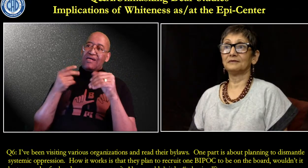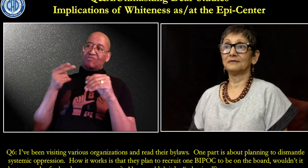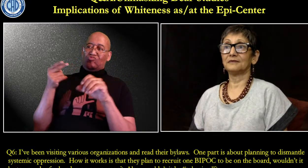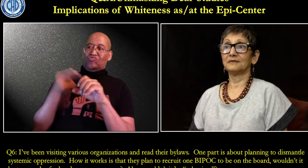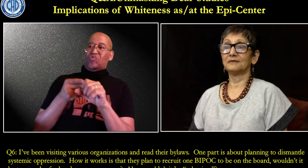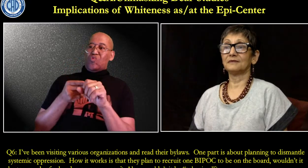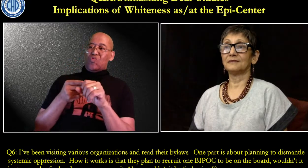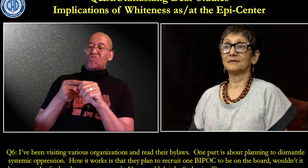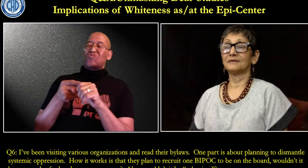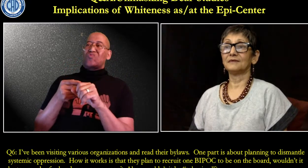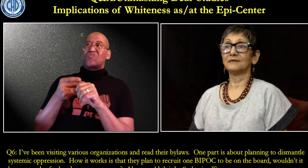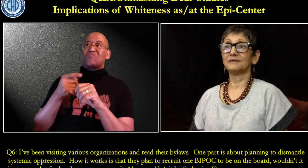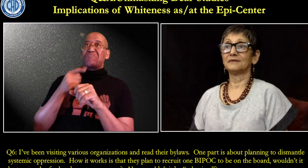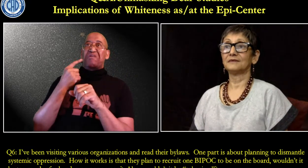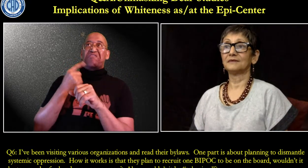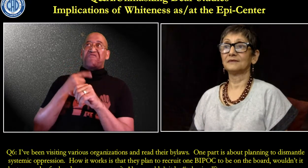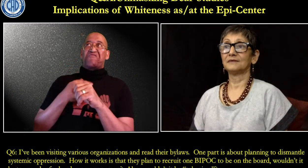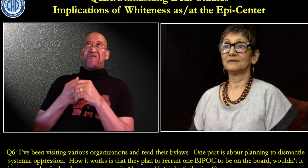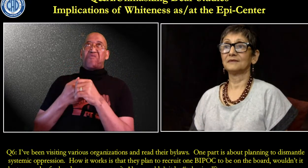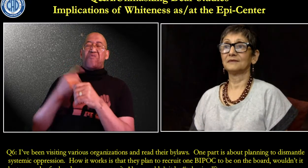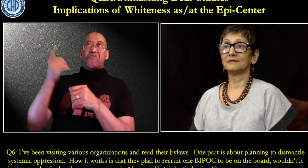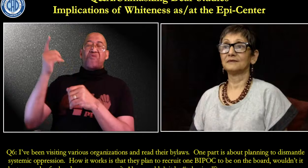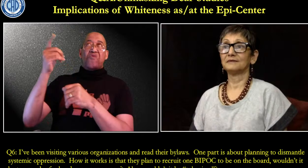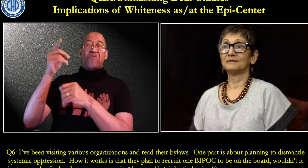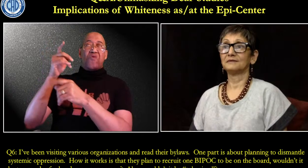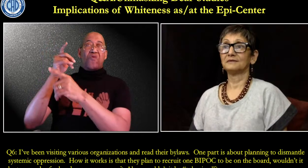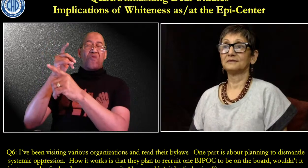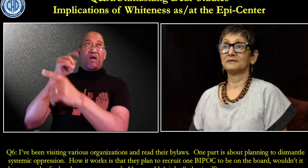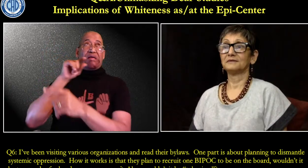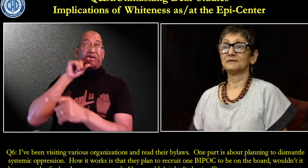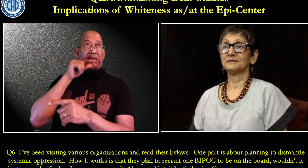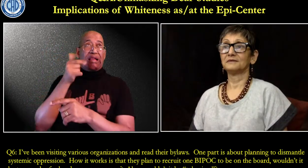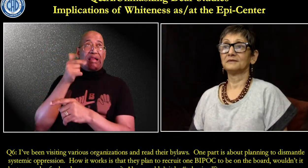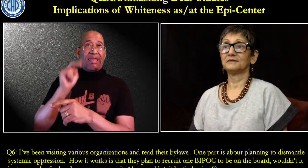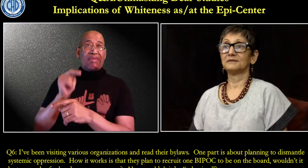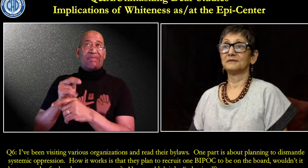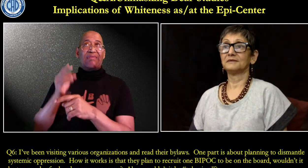how many Black deaf recently joined?